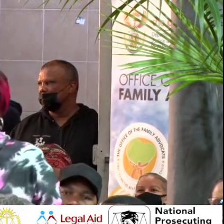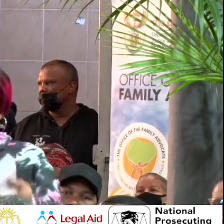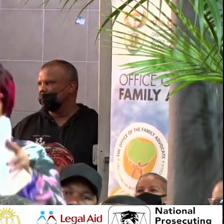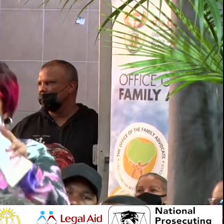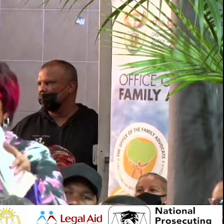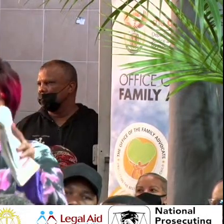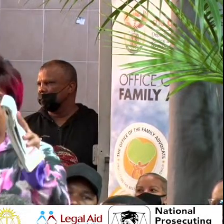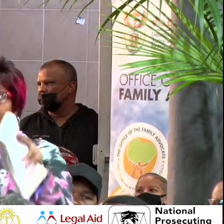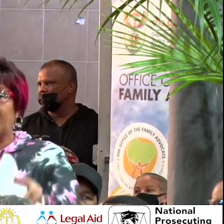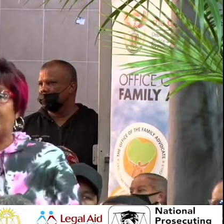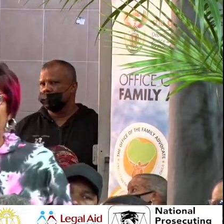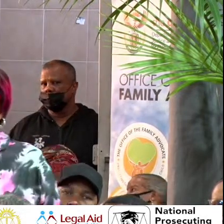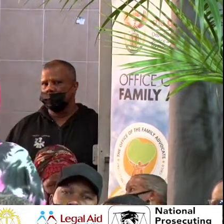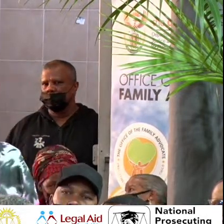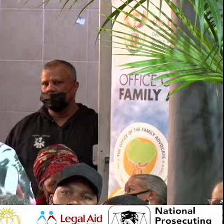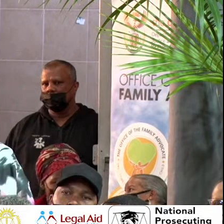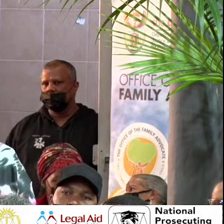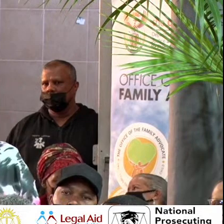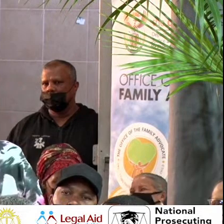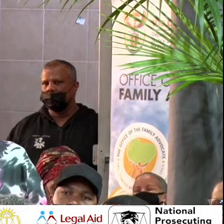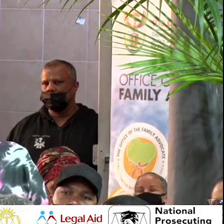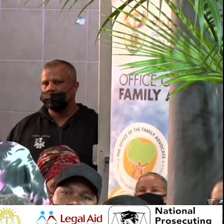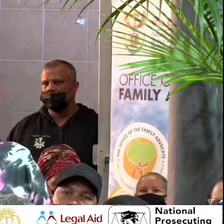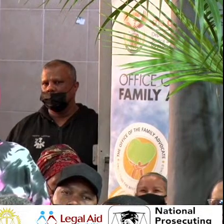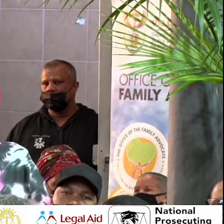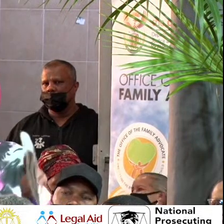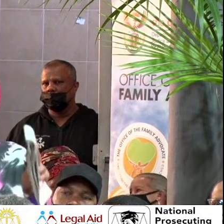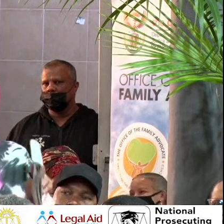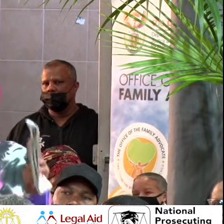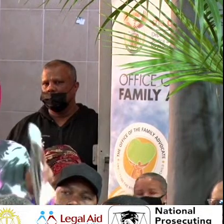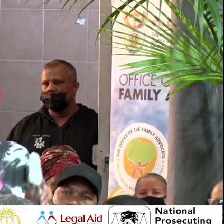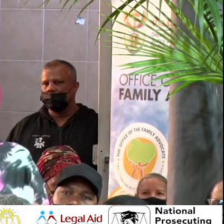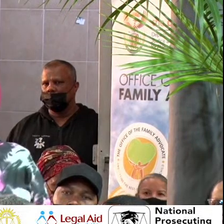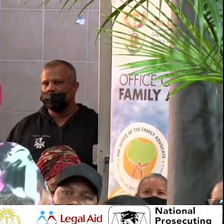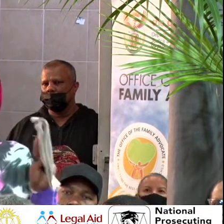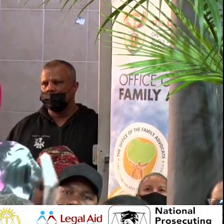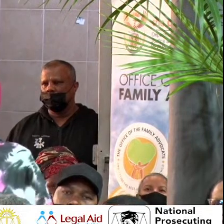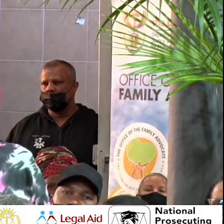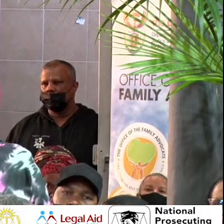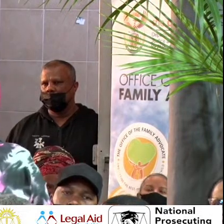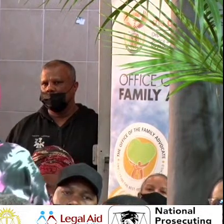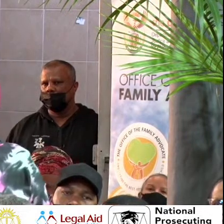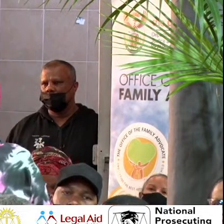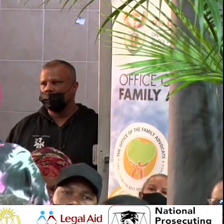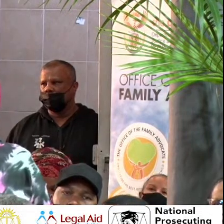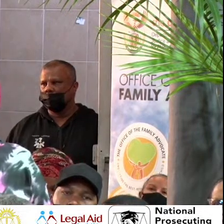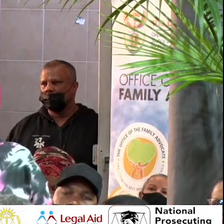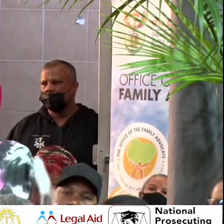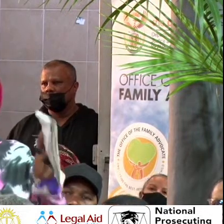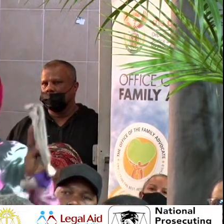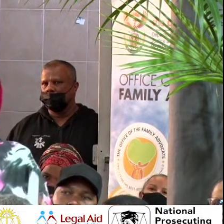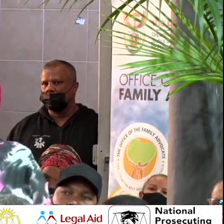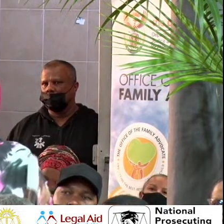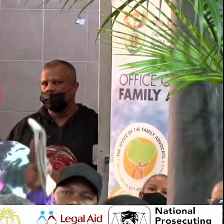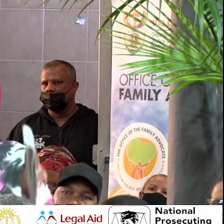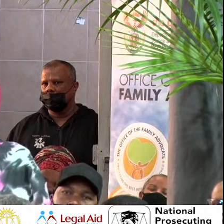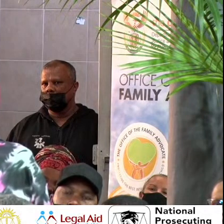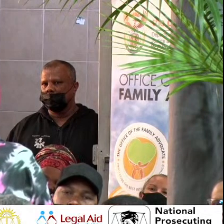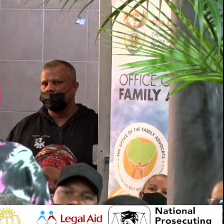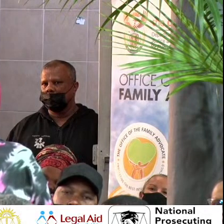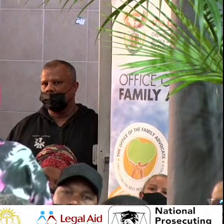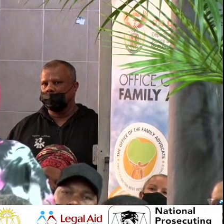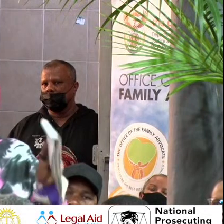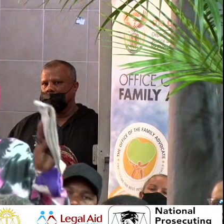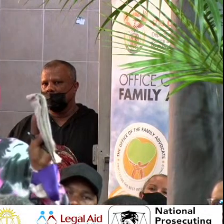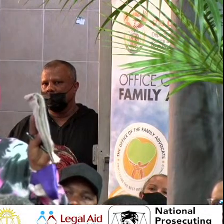What I want to ask is, why is it that serious, dangerous perpetrators is still